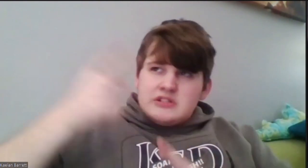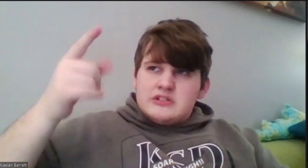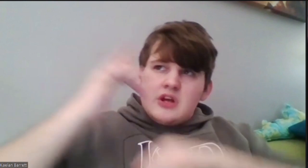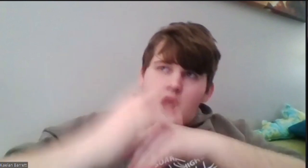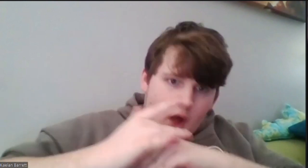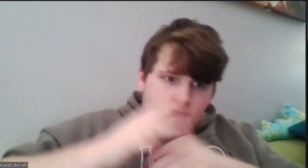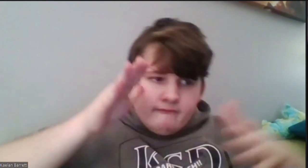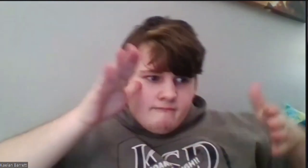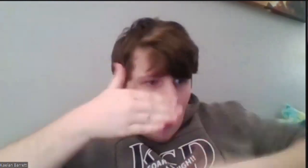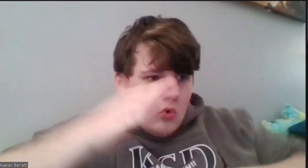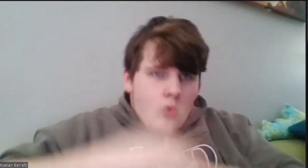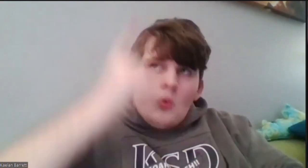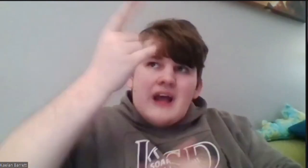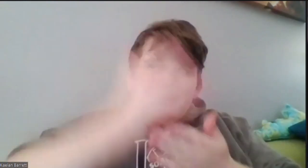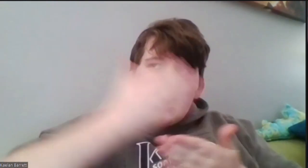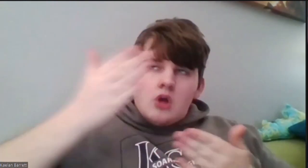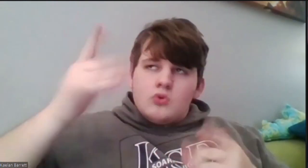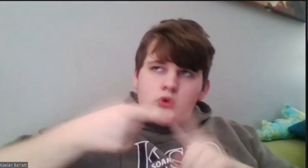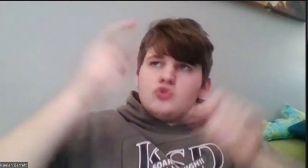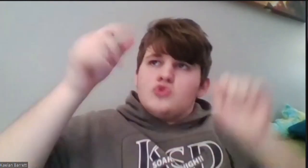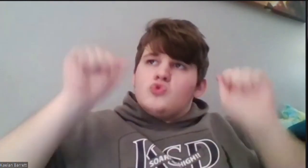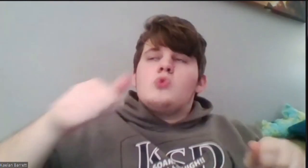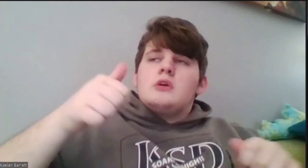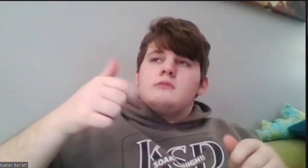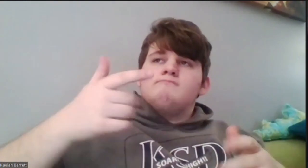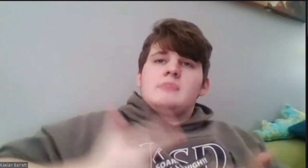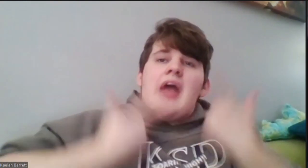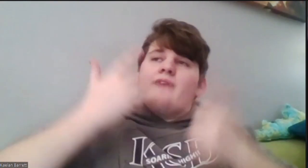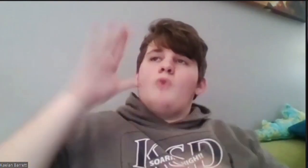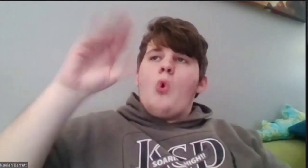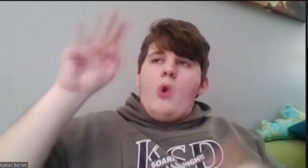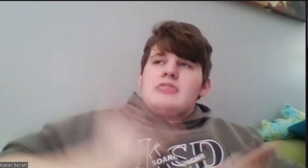what happened. You obsess and you focus on the things that